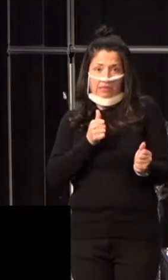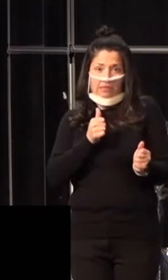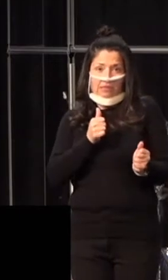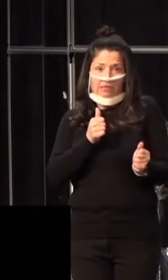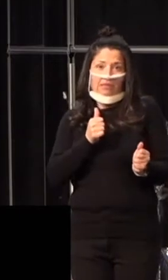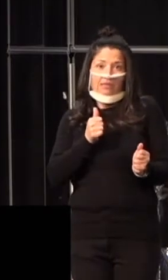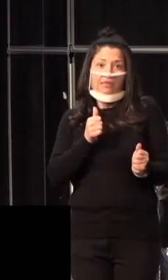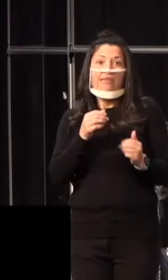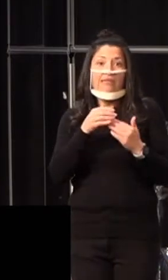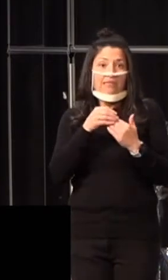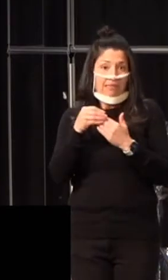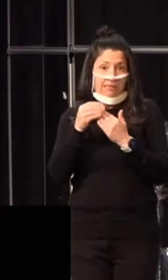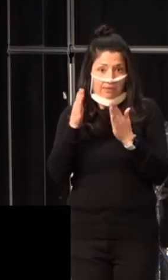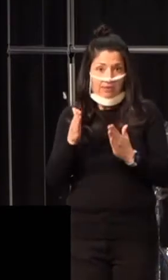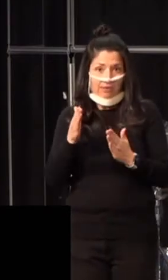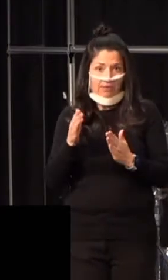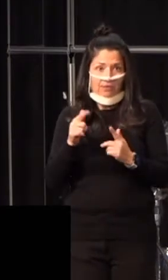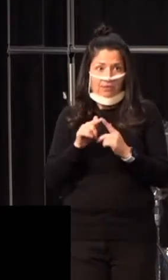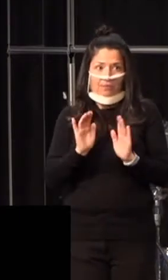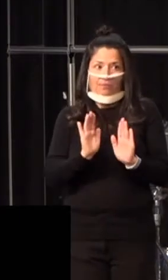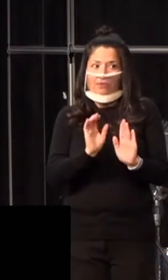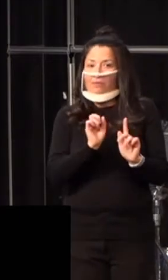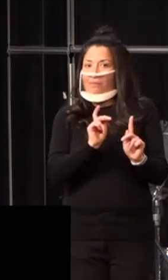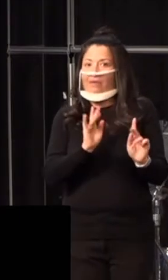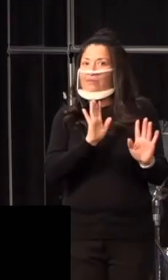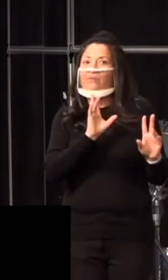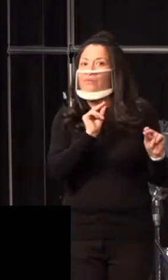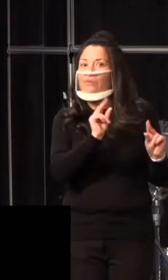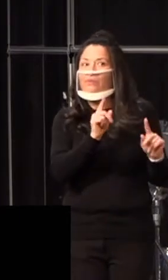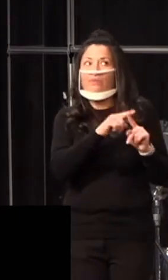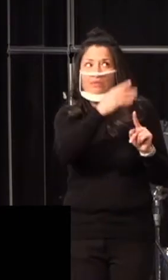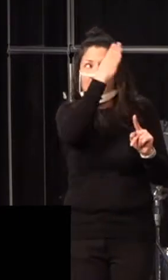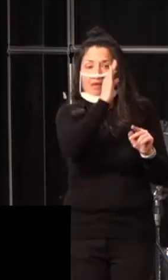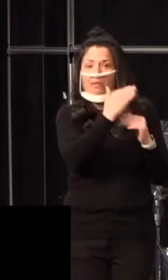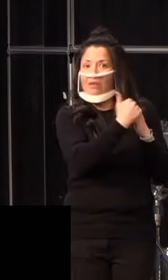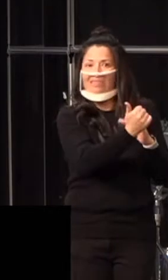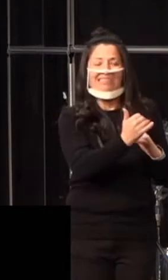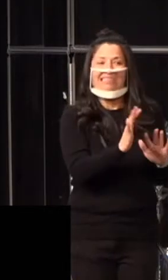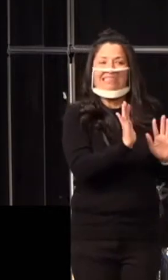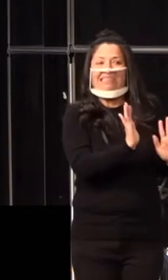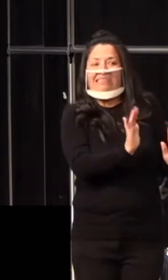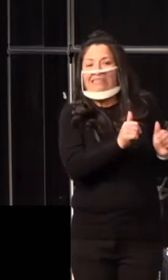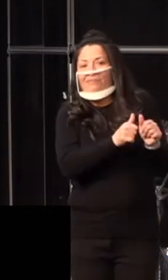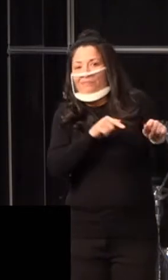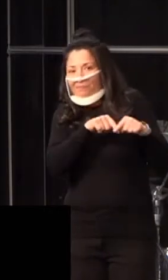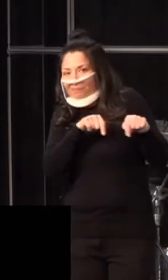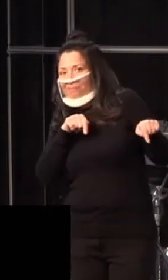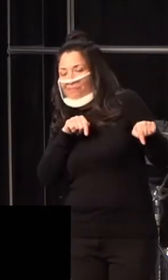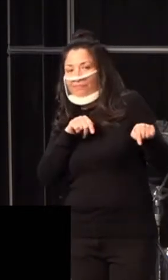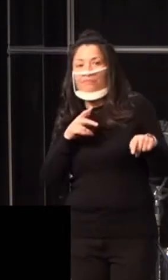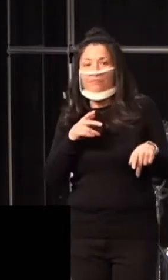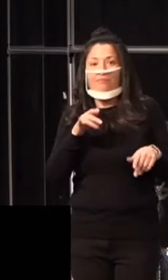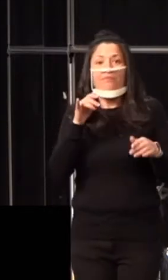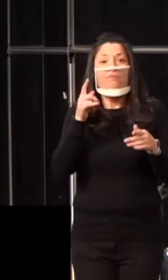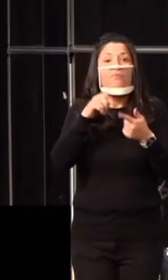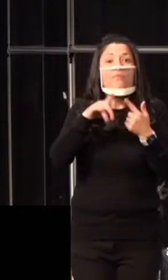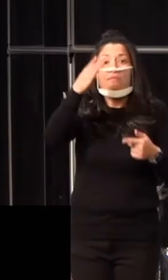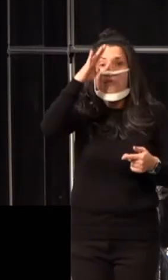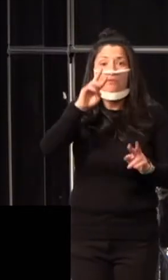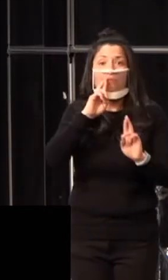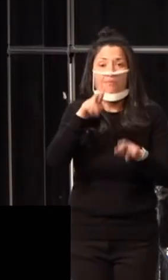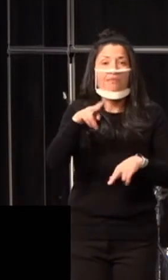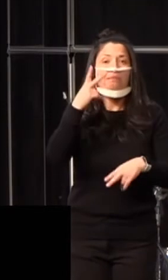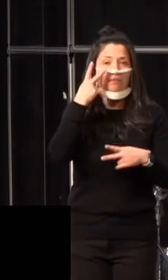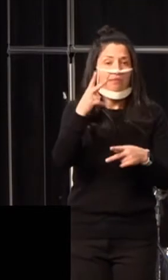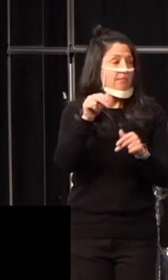back on the clear call of God. And so what's God's response here? Let's continue reading.